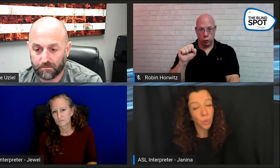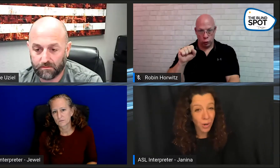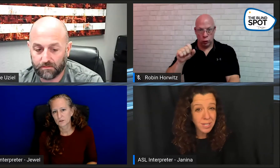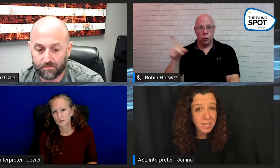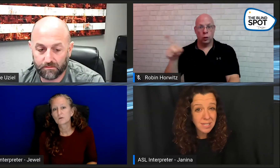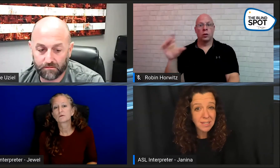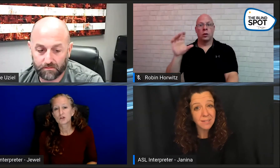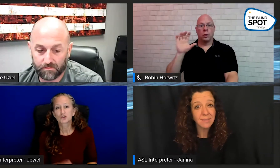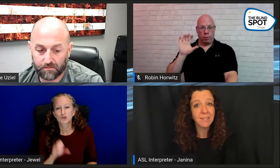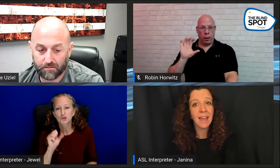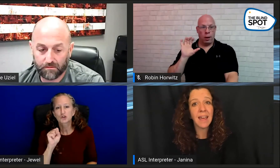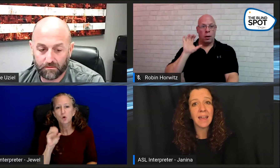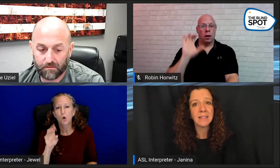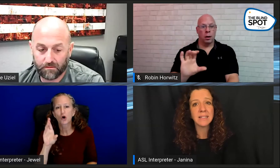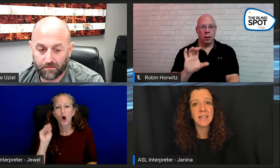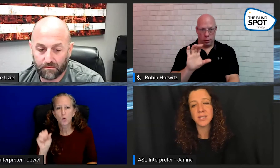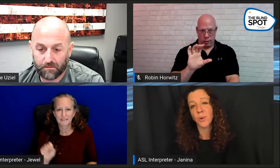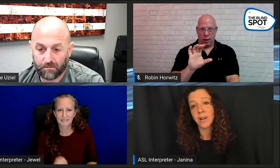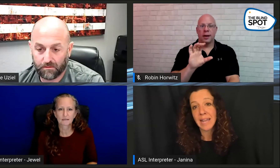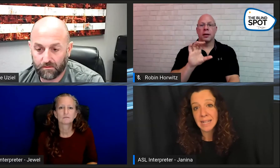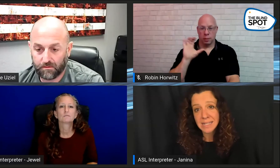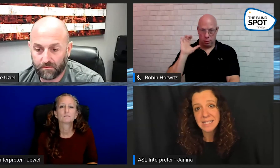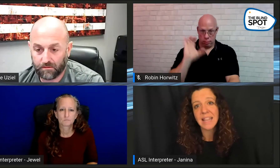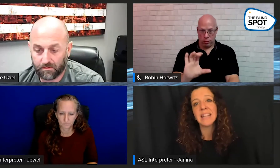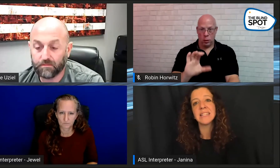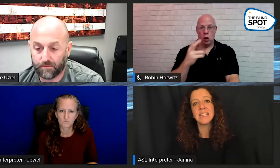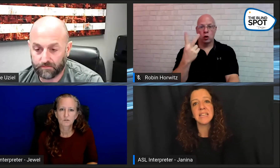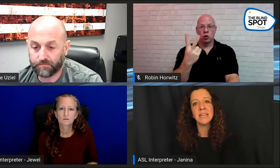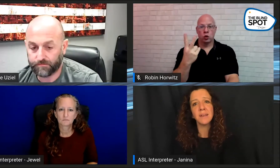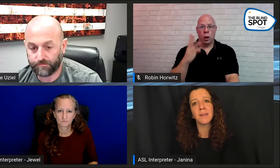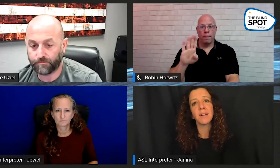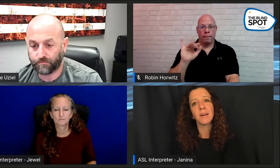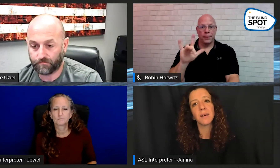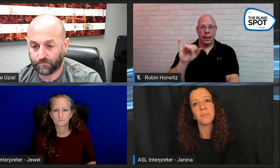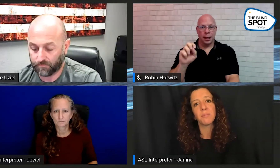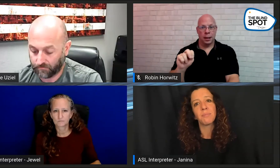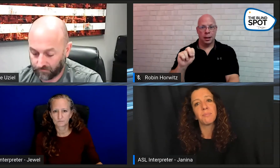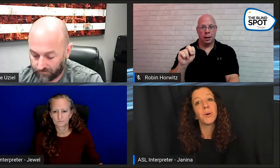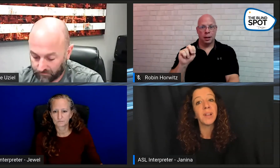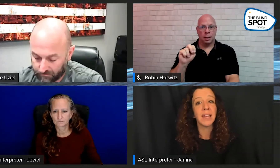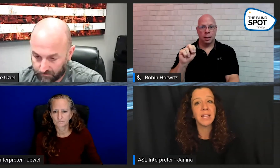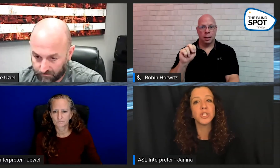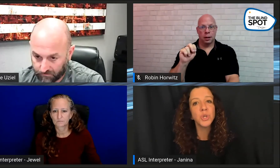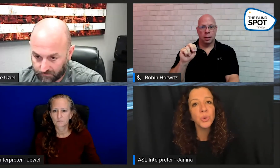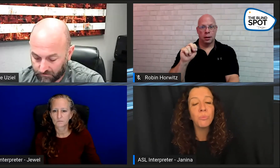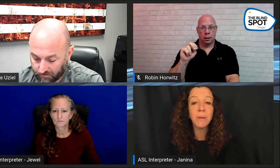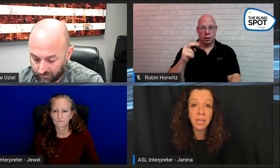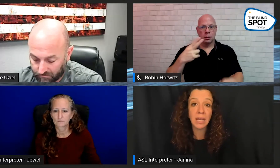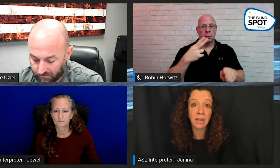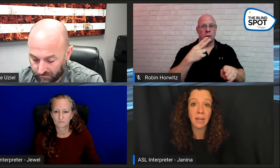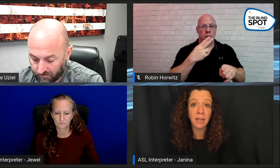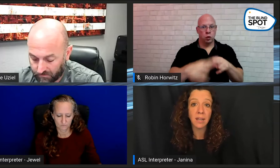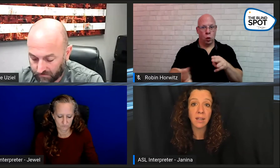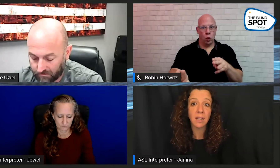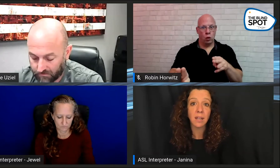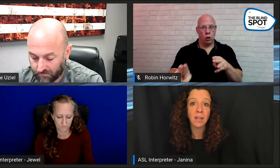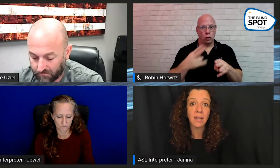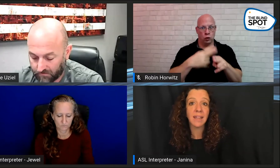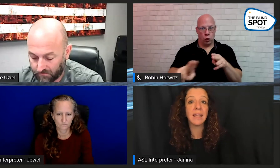George Soros, and S-O-R-E-S, and he put in $2